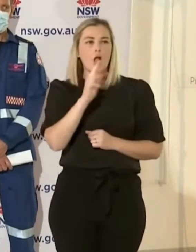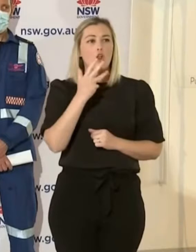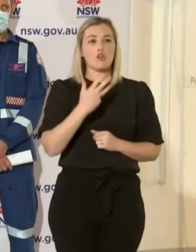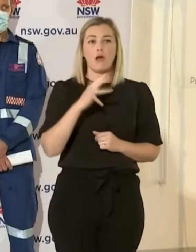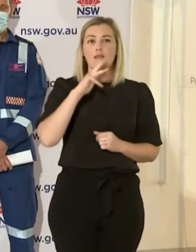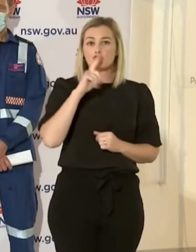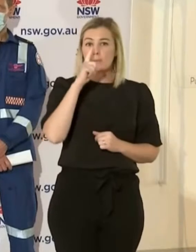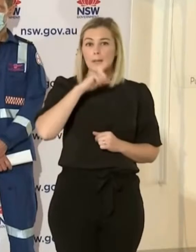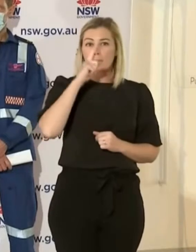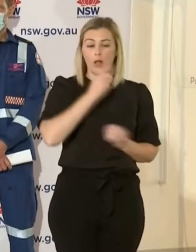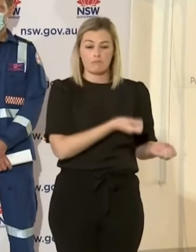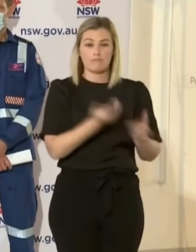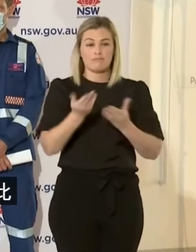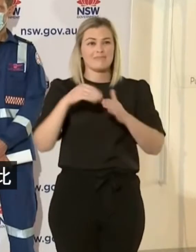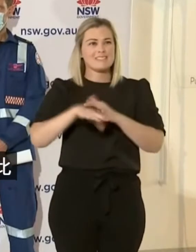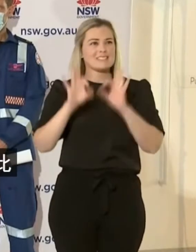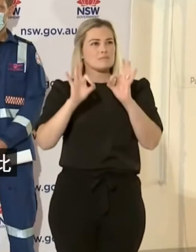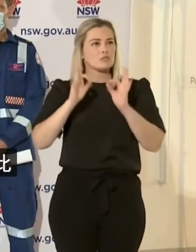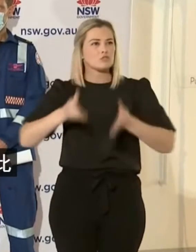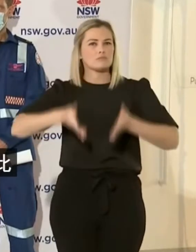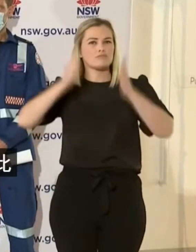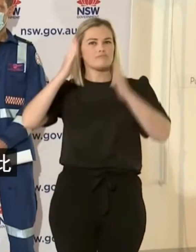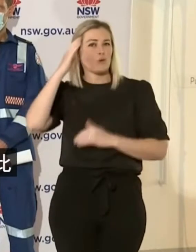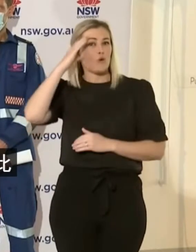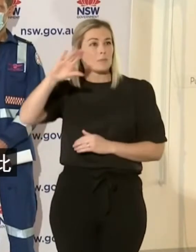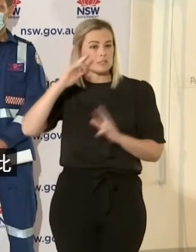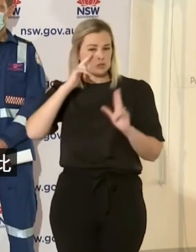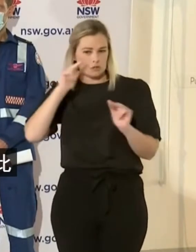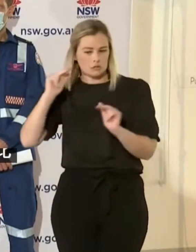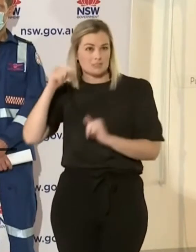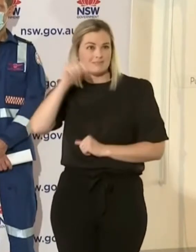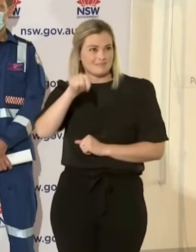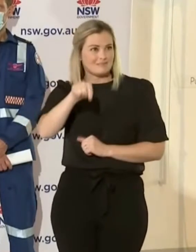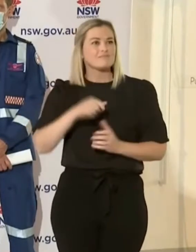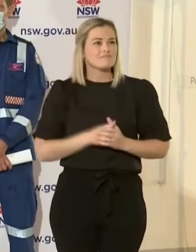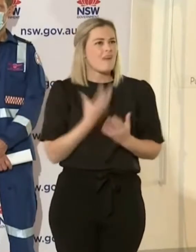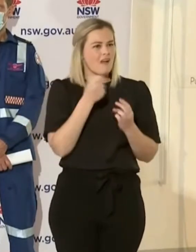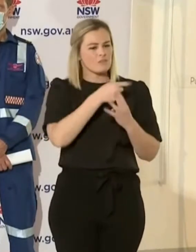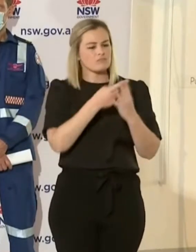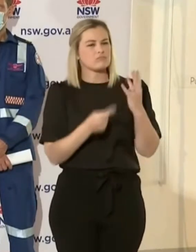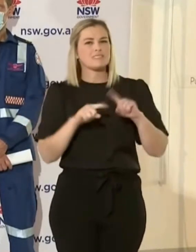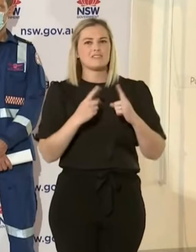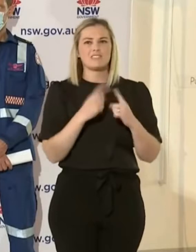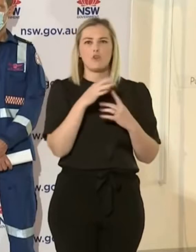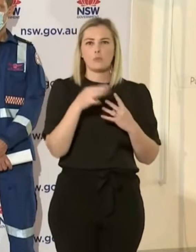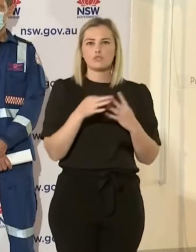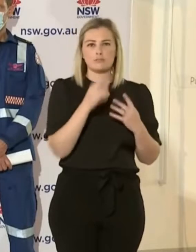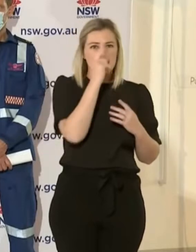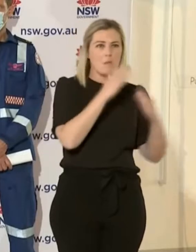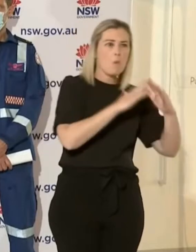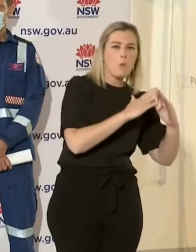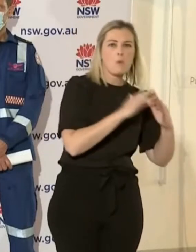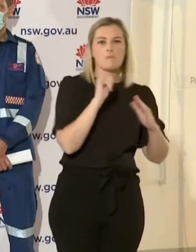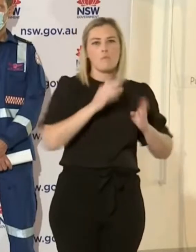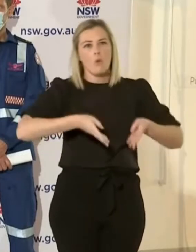being managed in special health accommodation. So there are a range of options. But quite often what we're hearing is that people don't want to leave